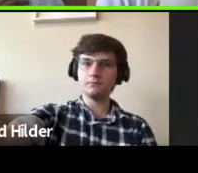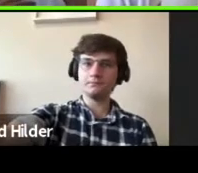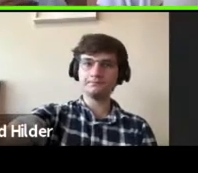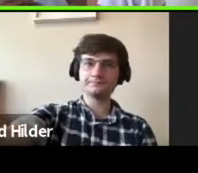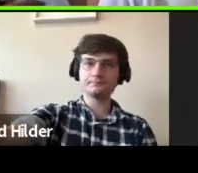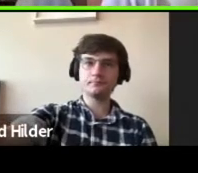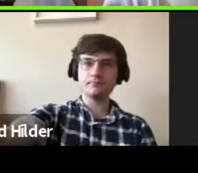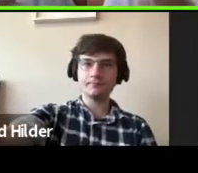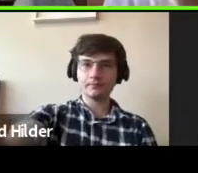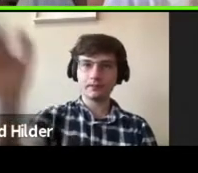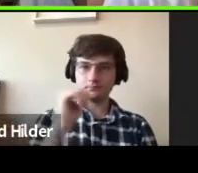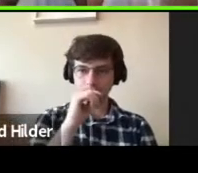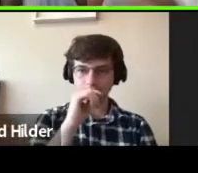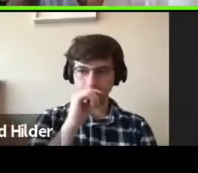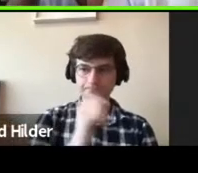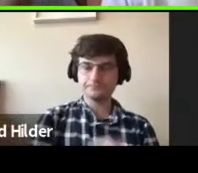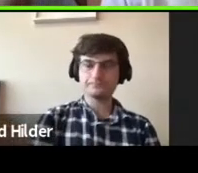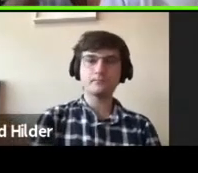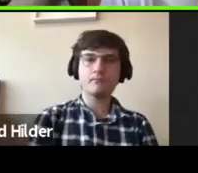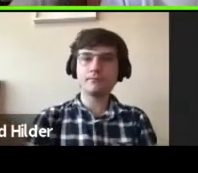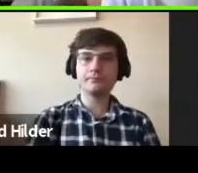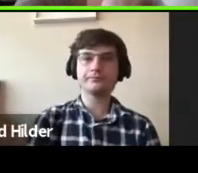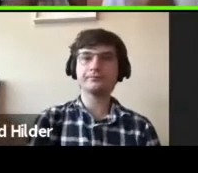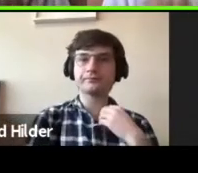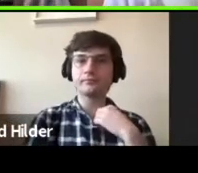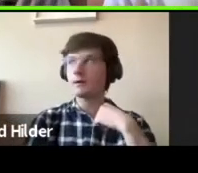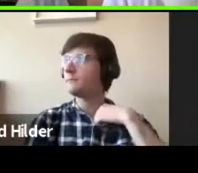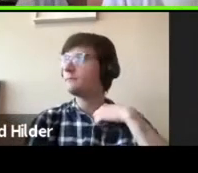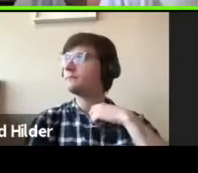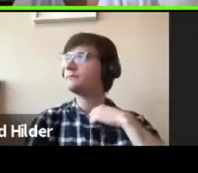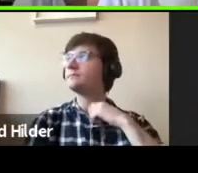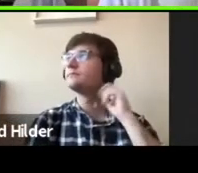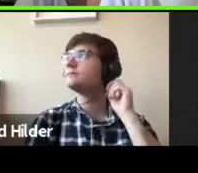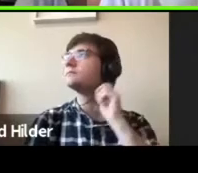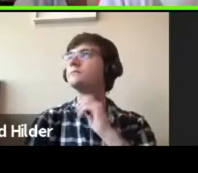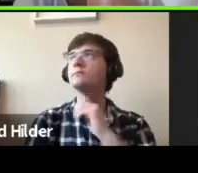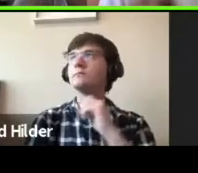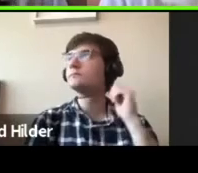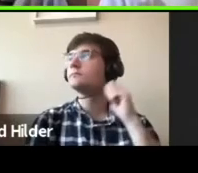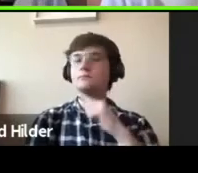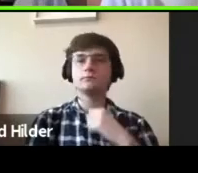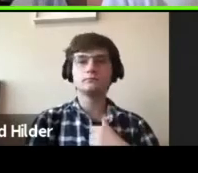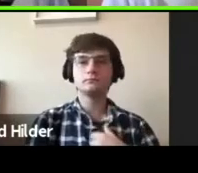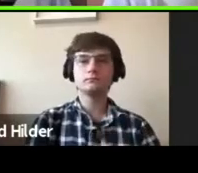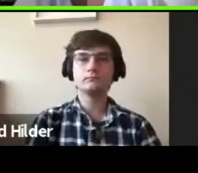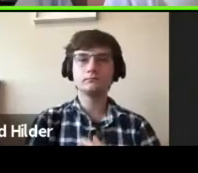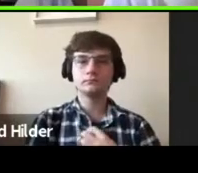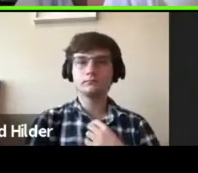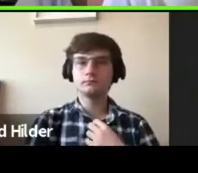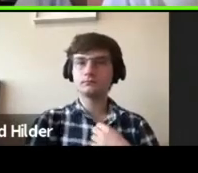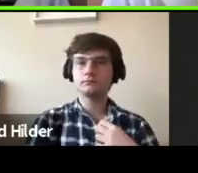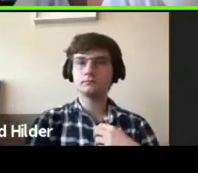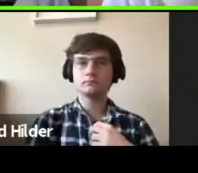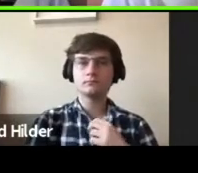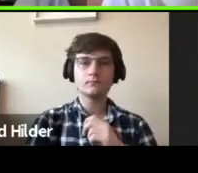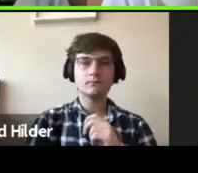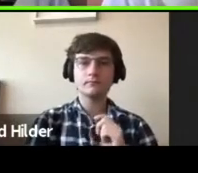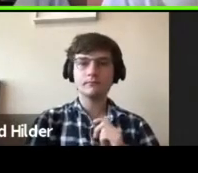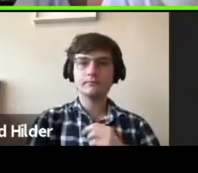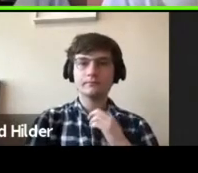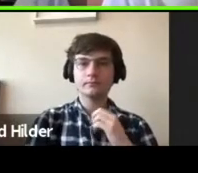teach different methods and different cultures and different ideas. So for me,